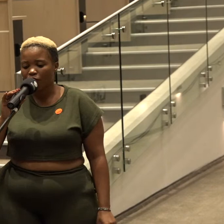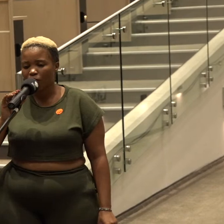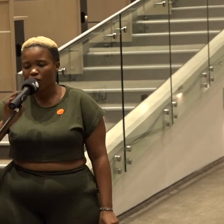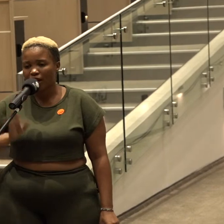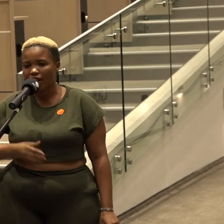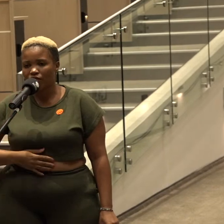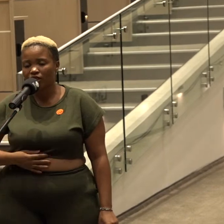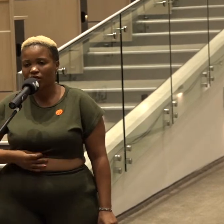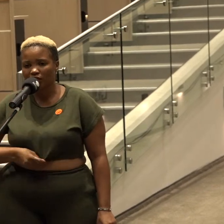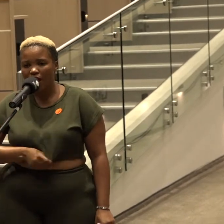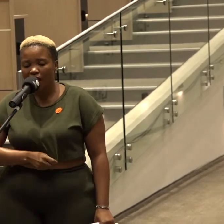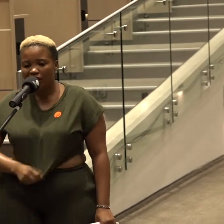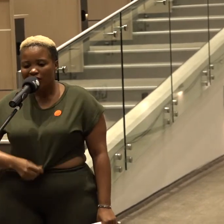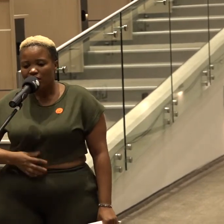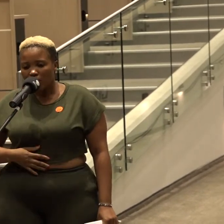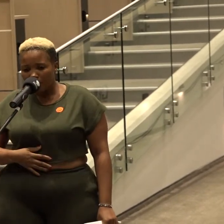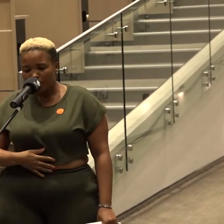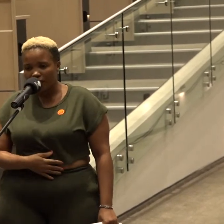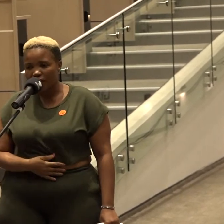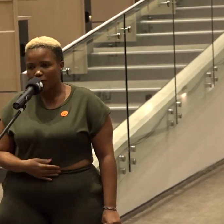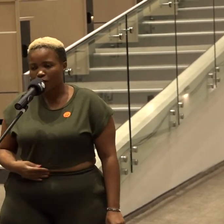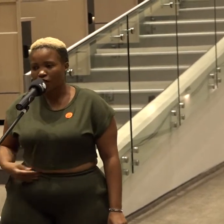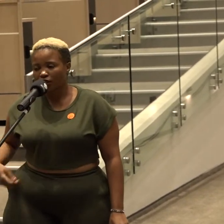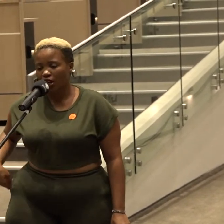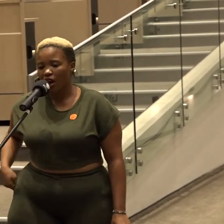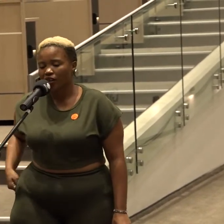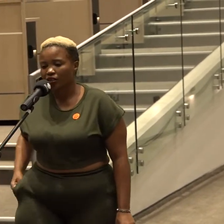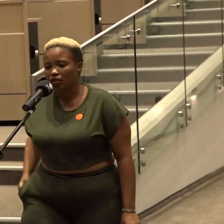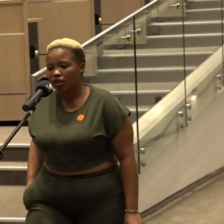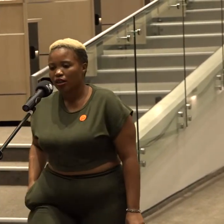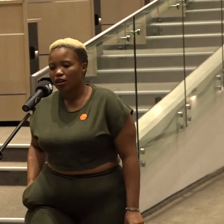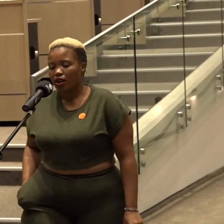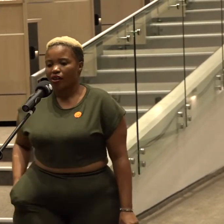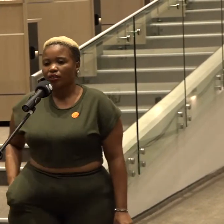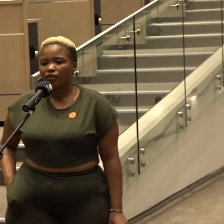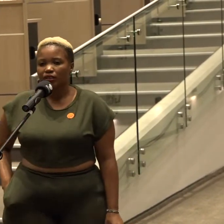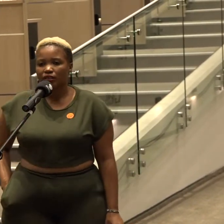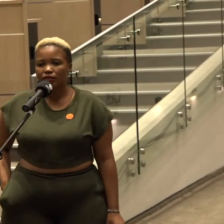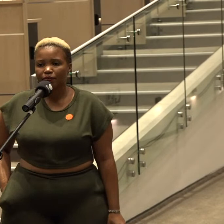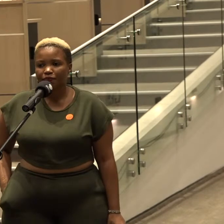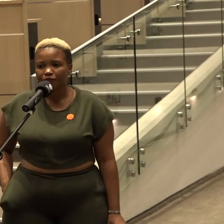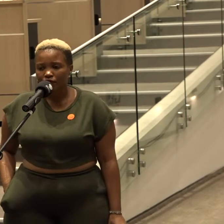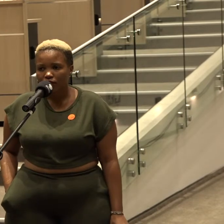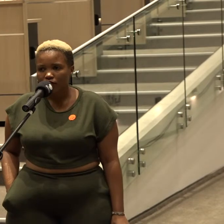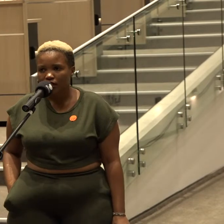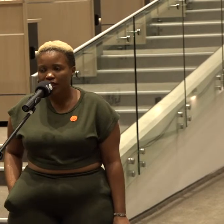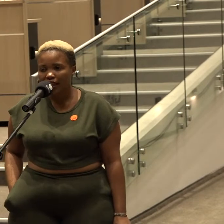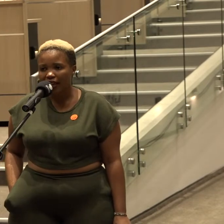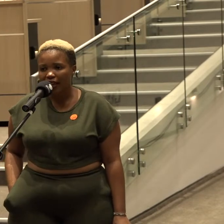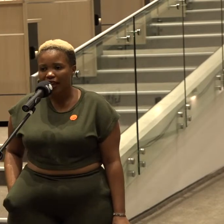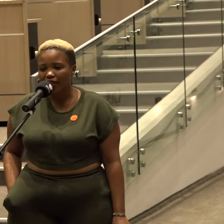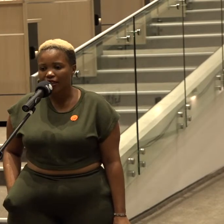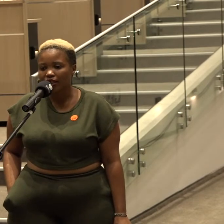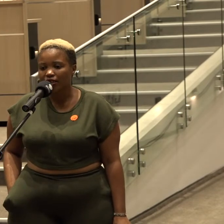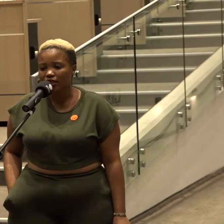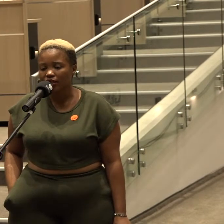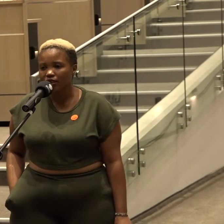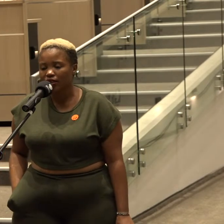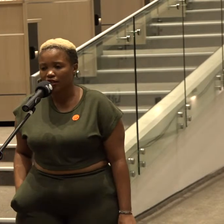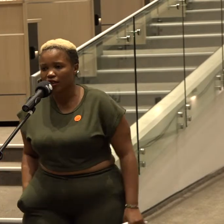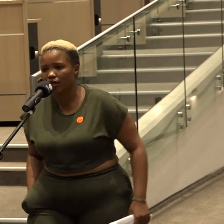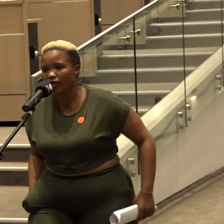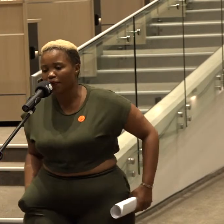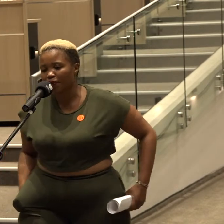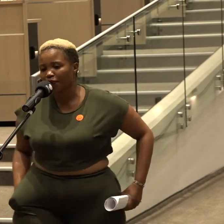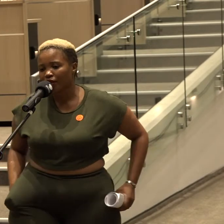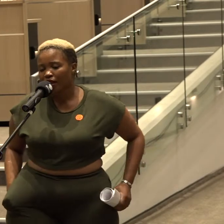from 100 Vineyard sport um it is